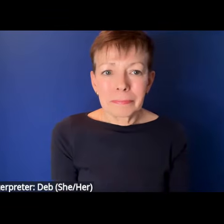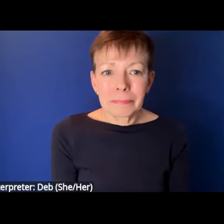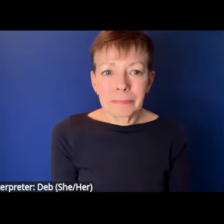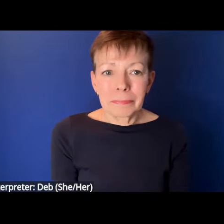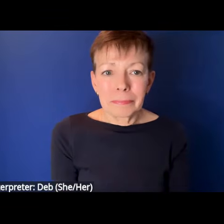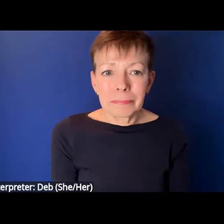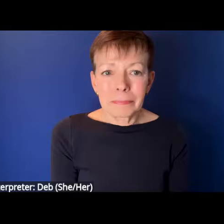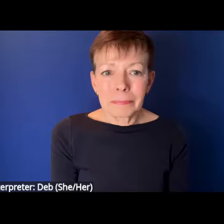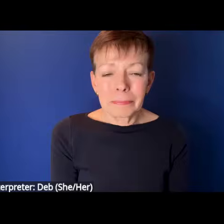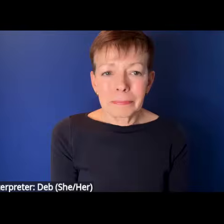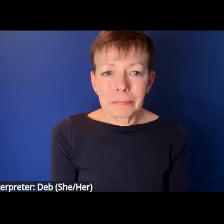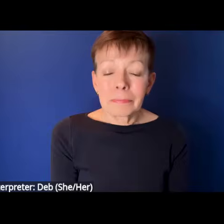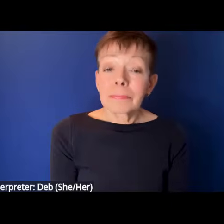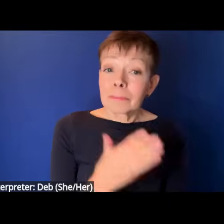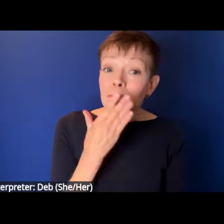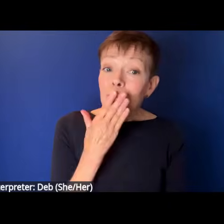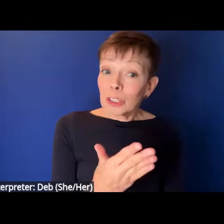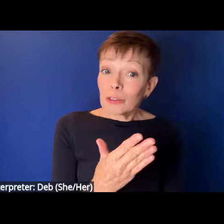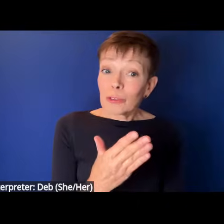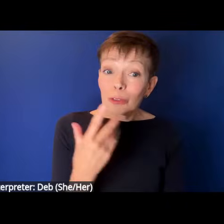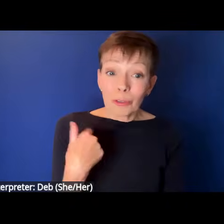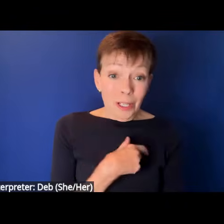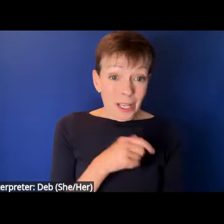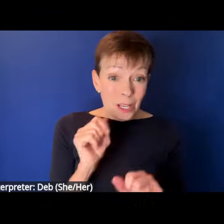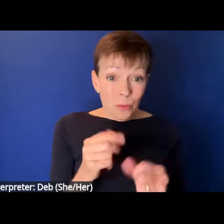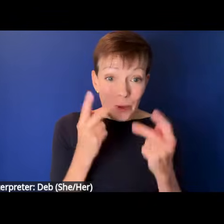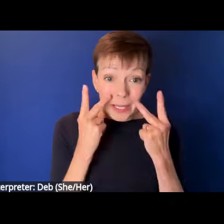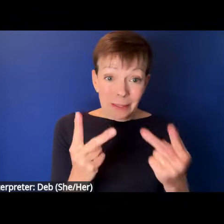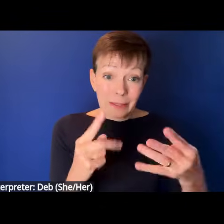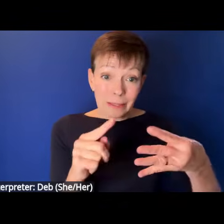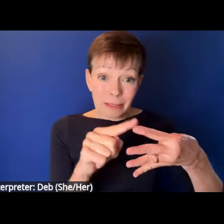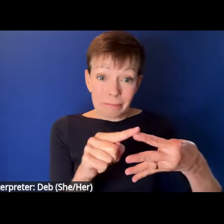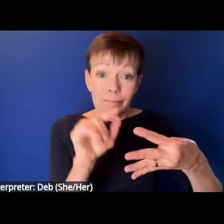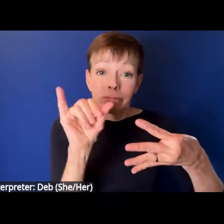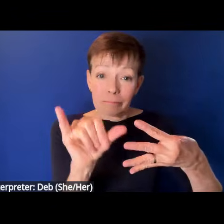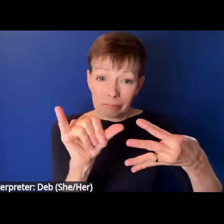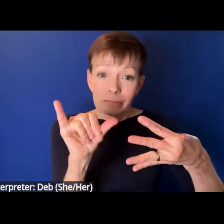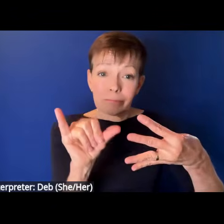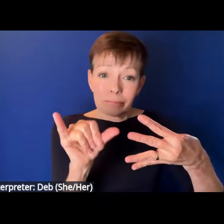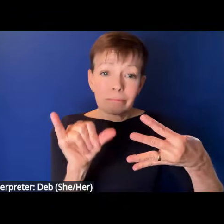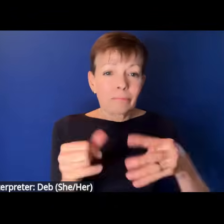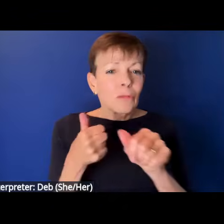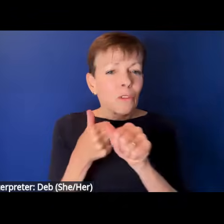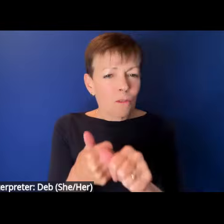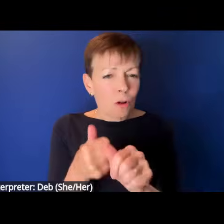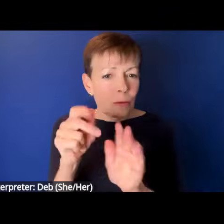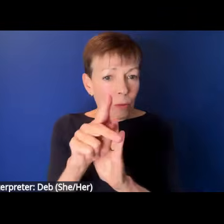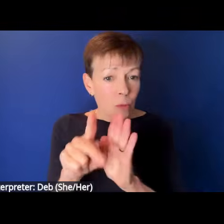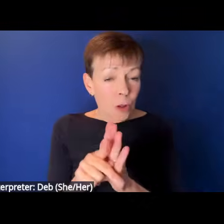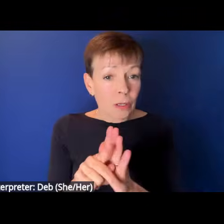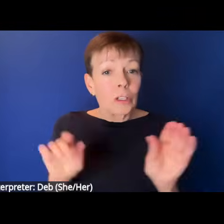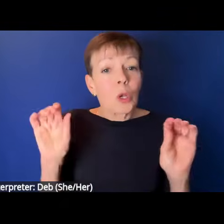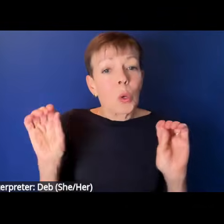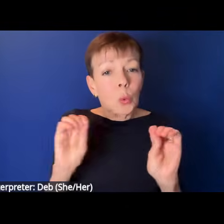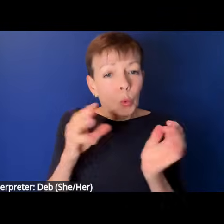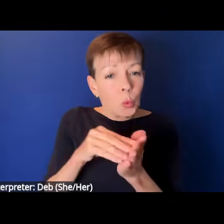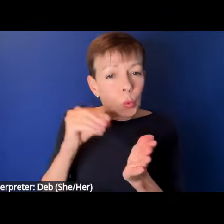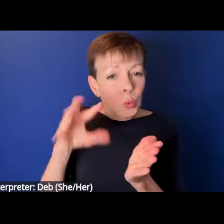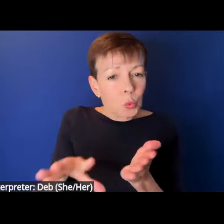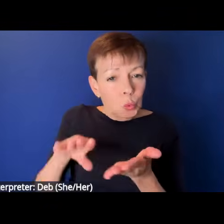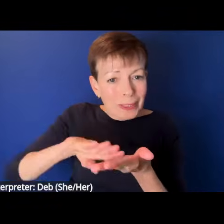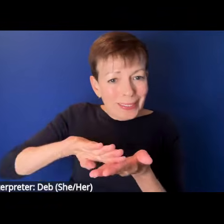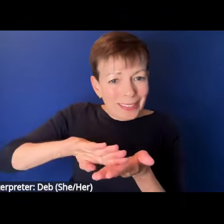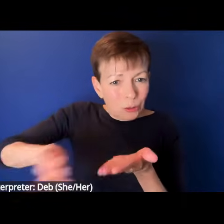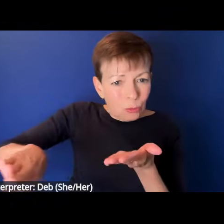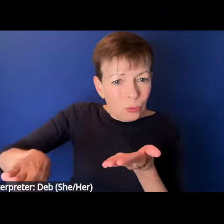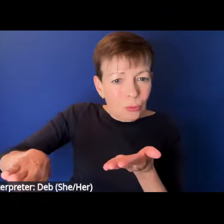that for us to see that all of them say consistent with district policy, no student will be excluded due to financial